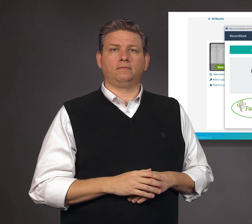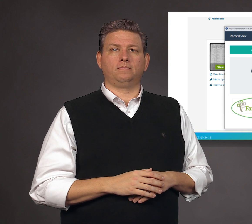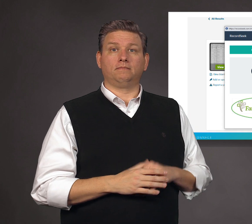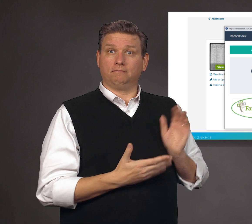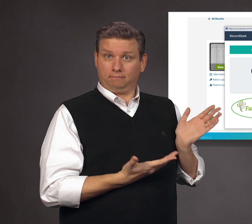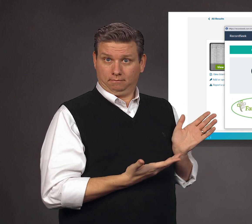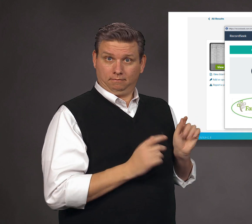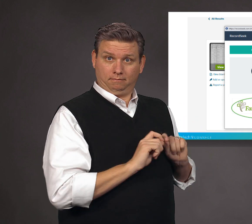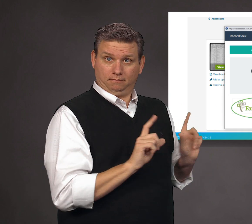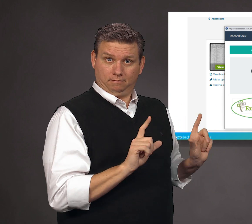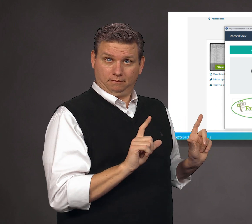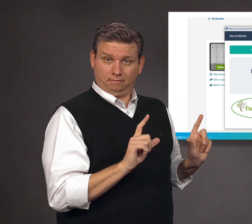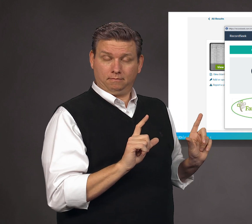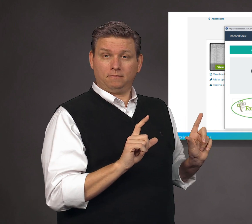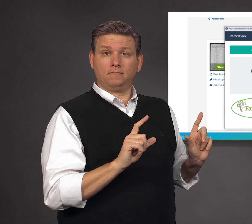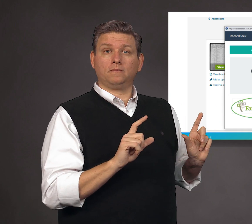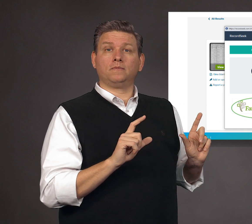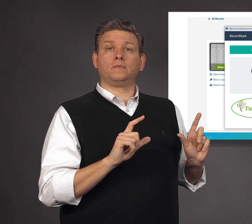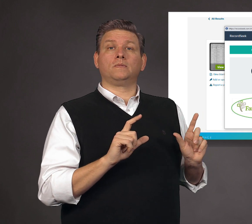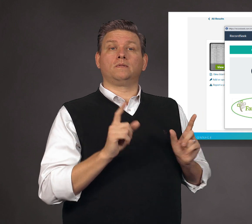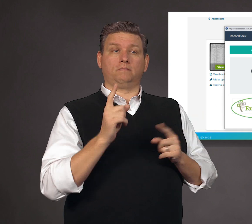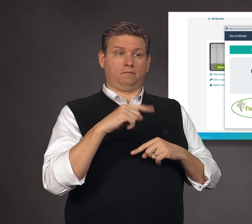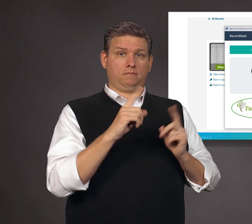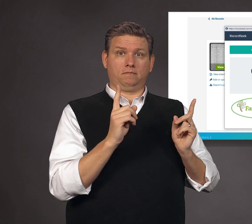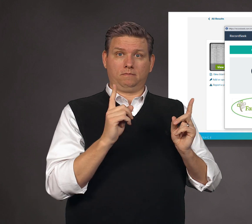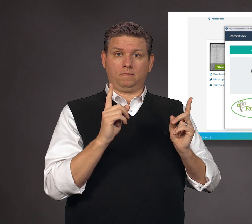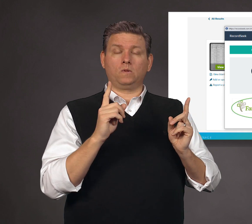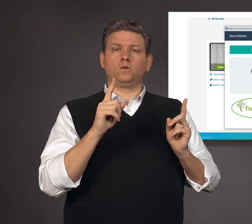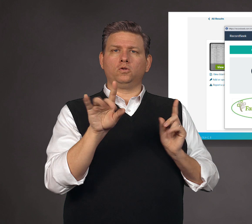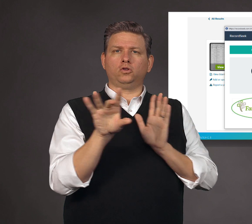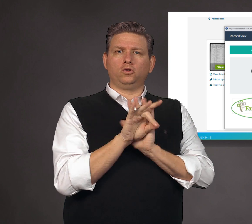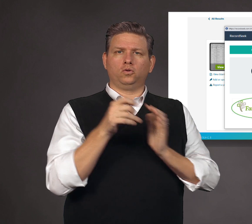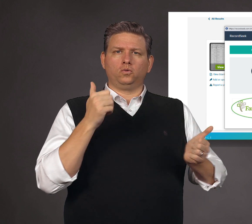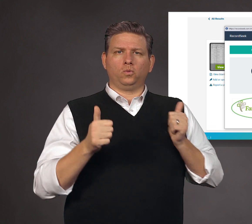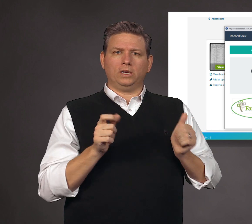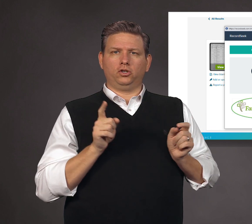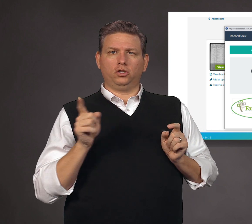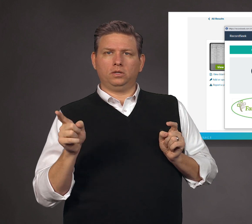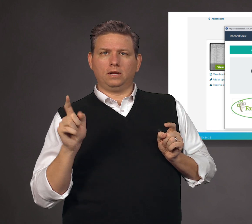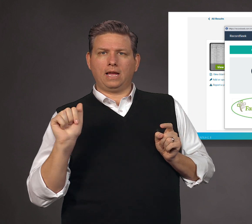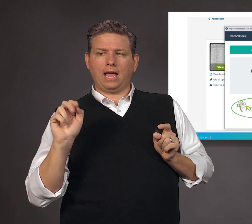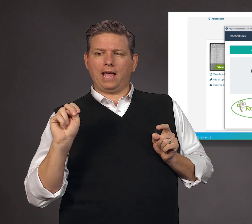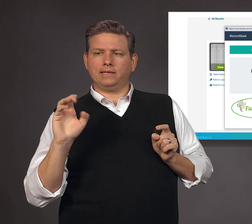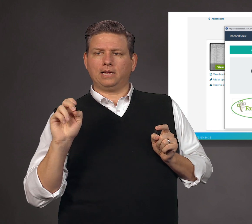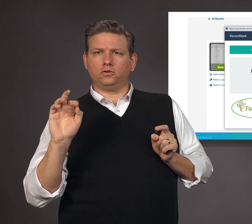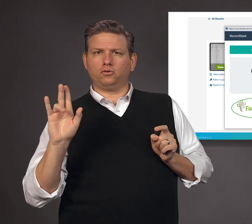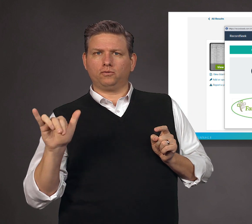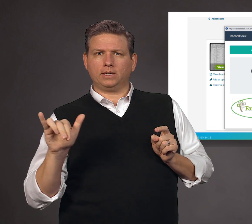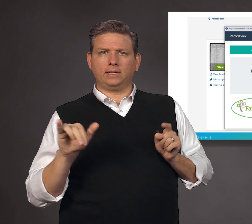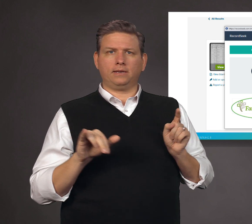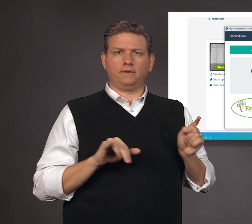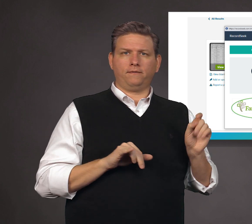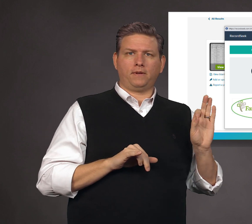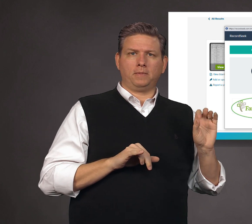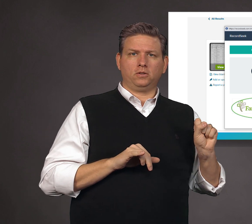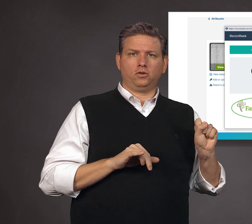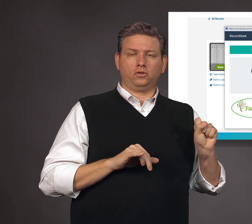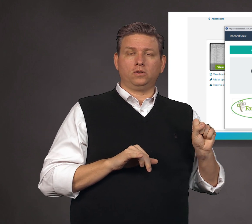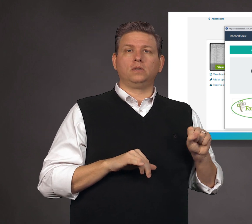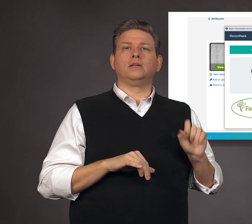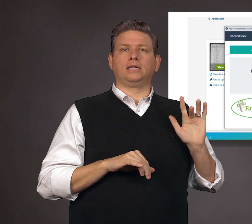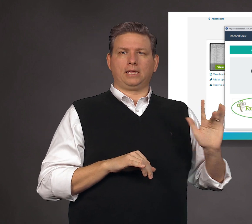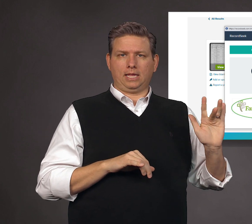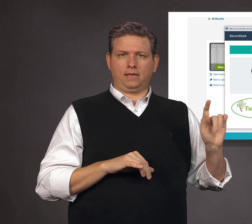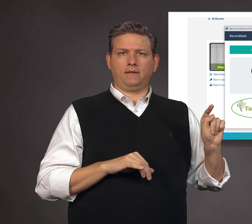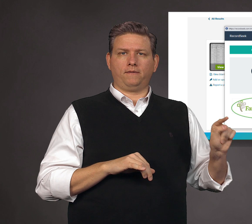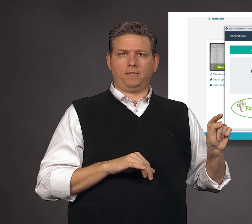After clicking the RecordSeek button, a box will pop up for you to choose which service you would like to attach your source to. Click on